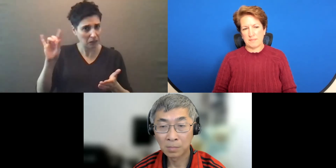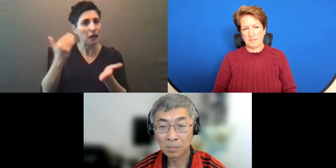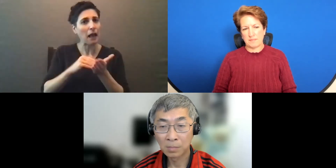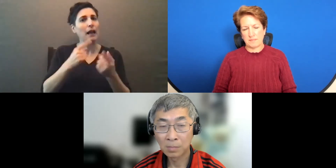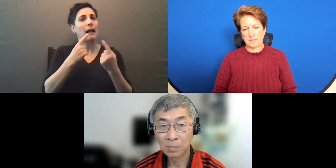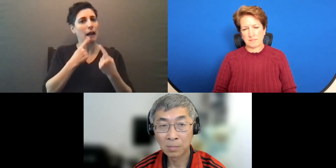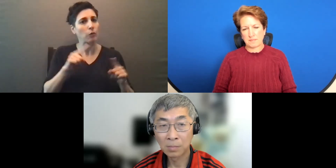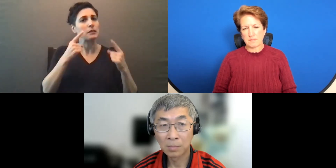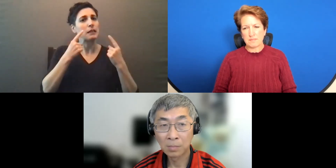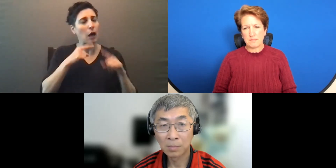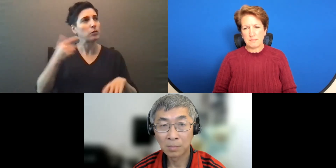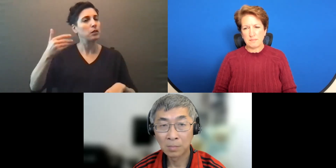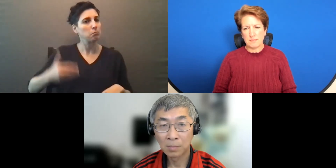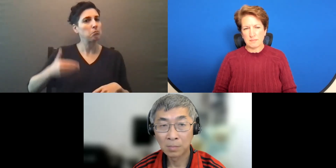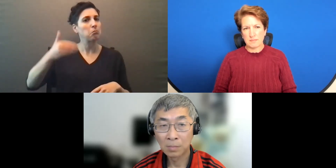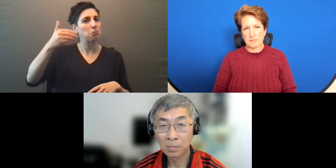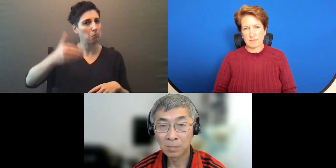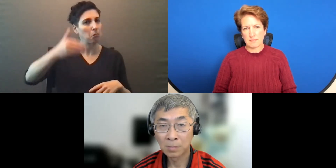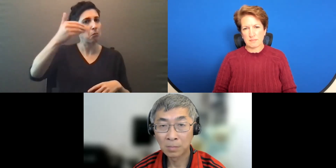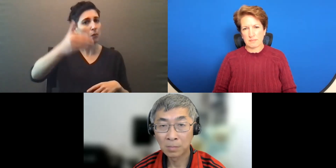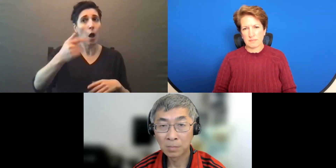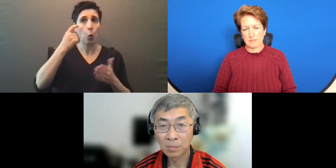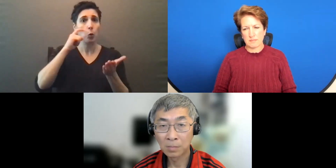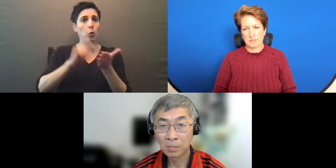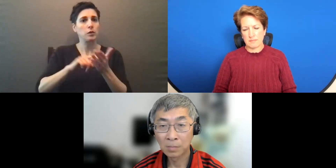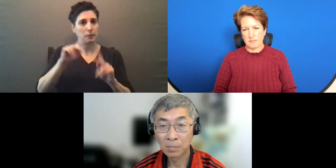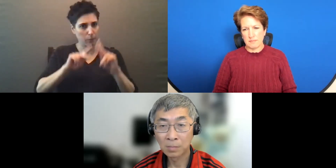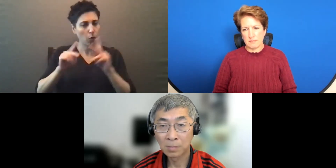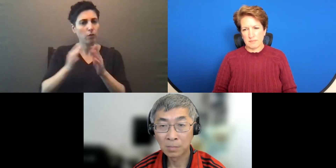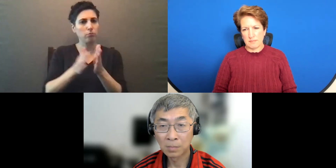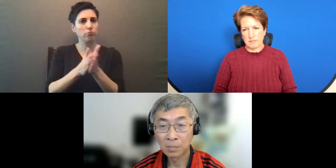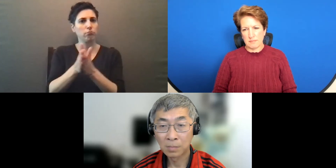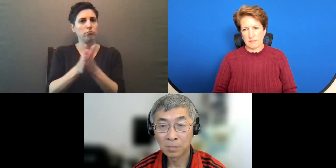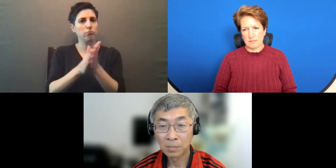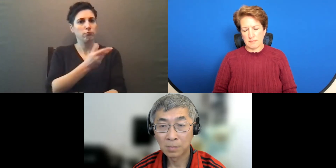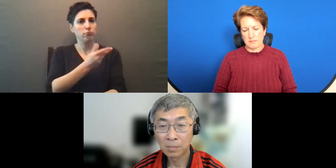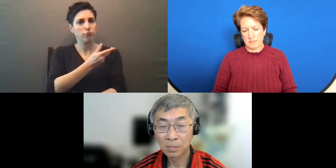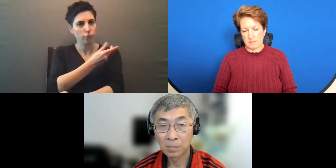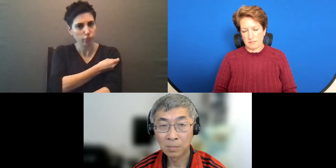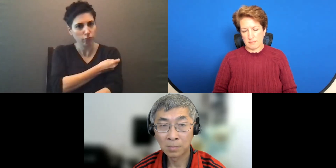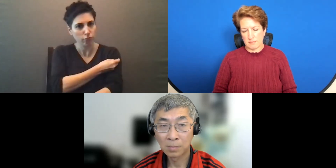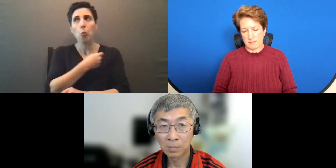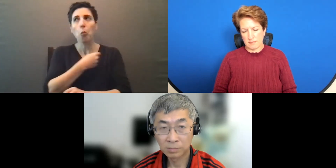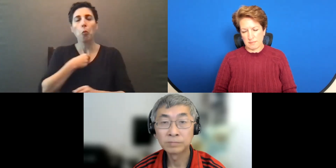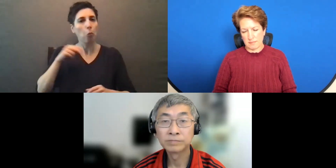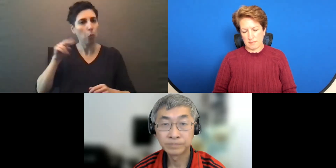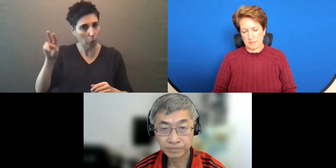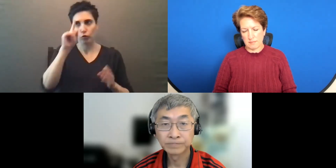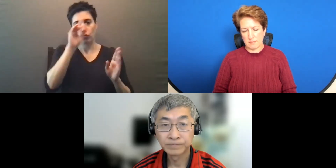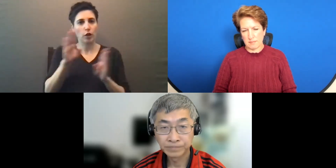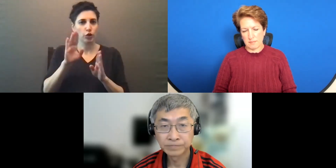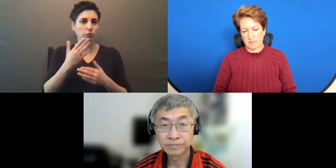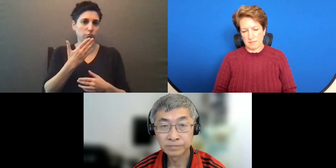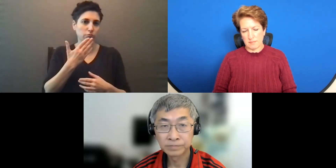I learned that this strategy is working. After that, we started to go to the area